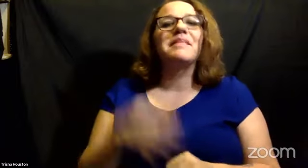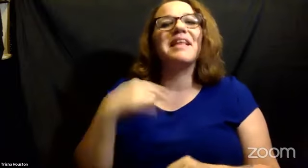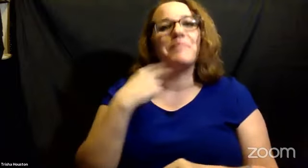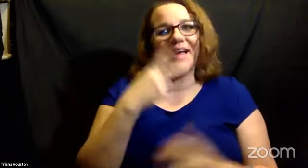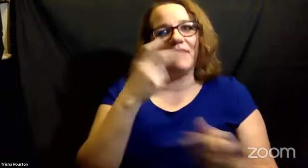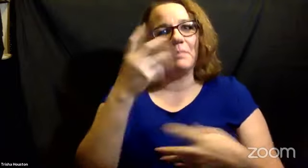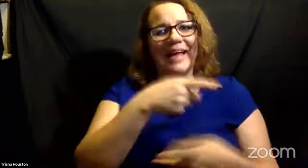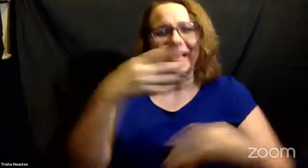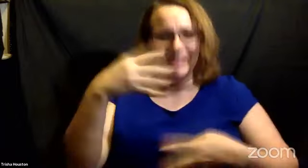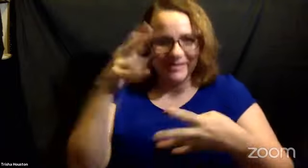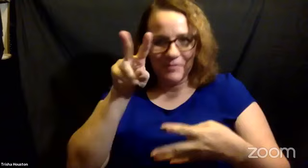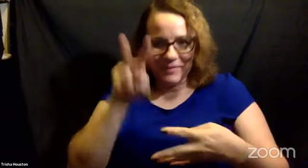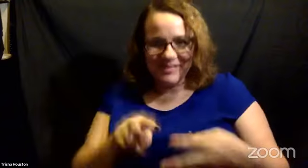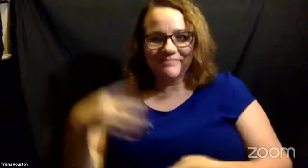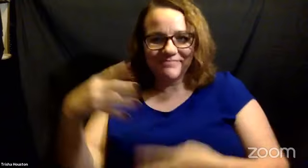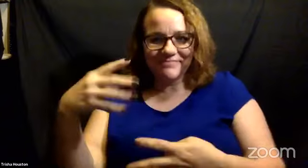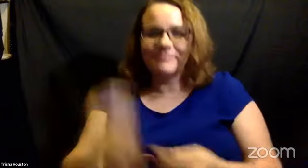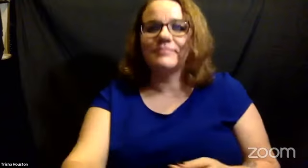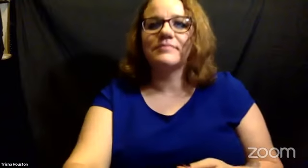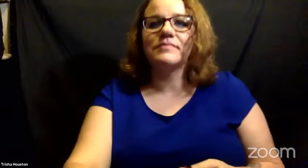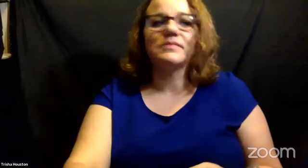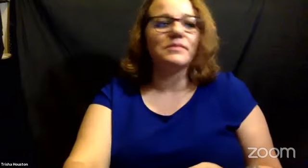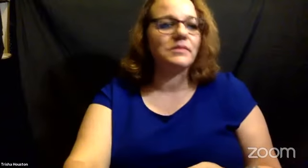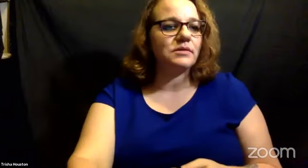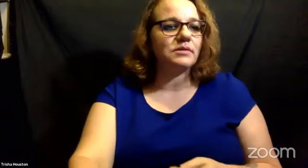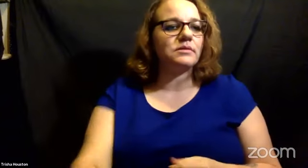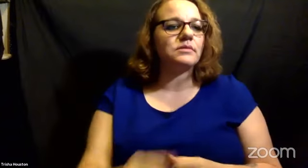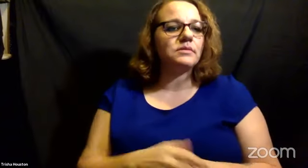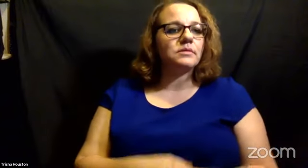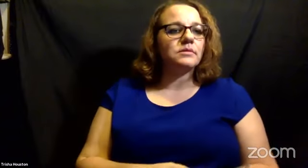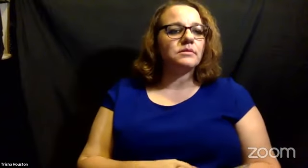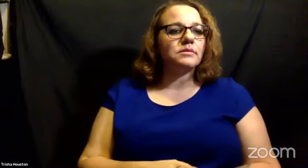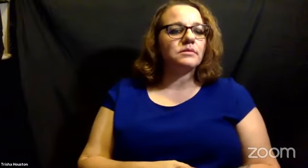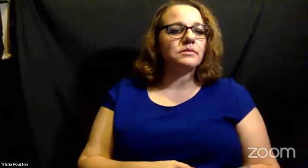We have quite a few comments coming in, so we're scrolling through them as fast as we can.